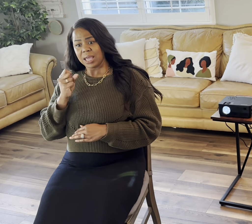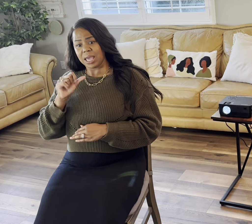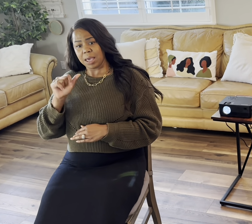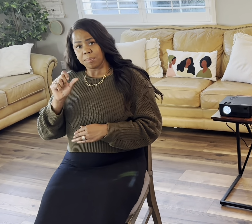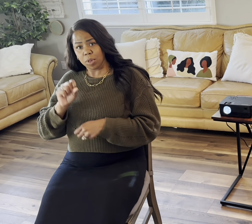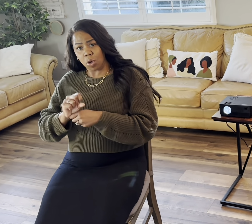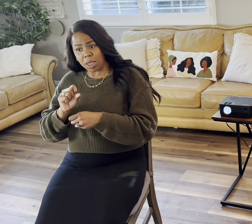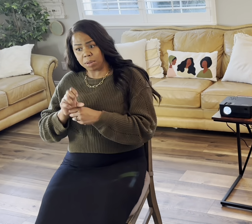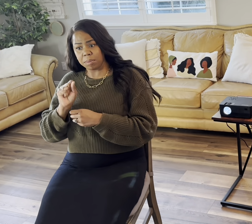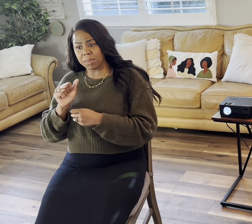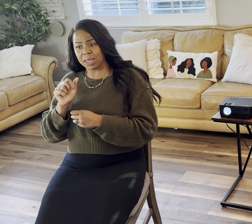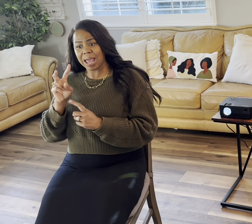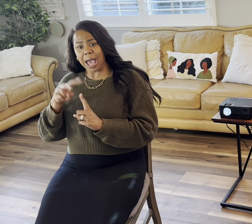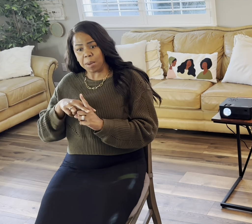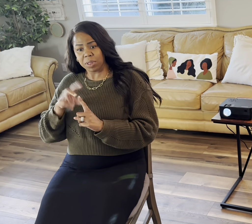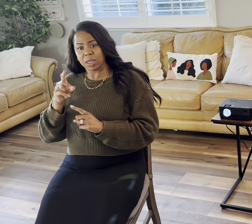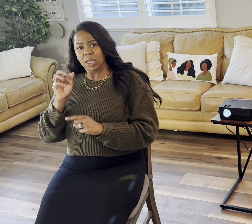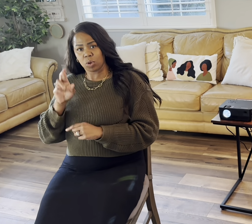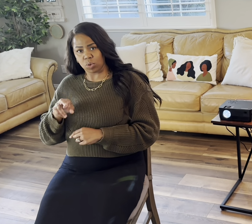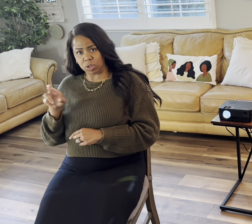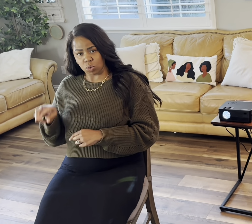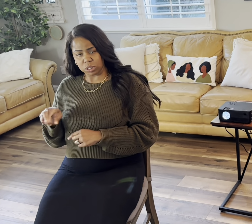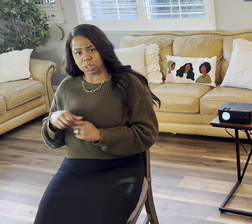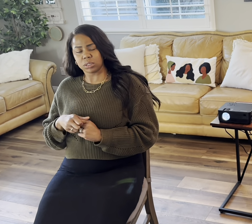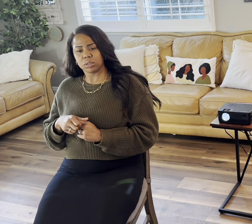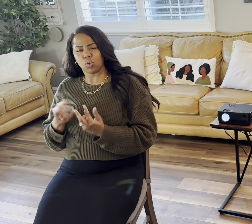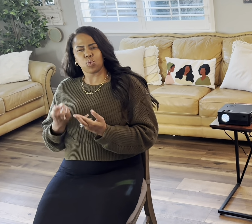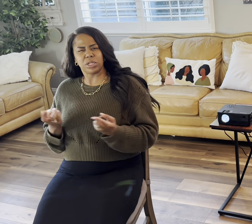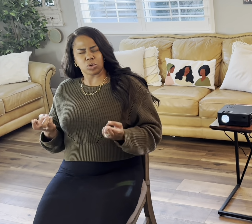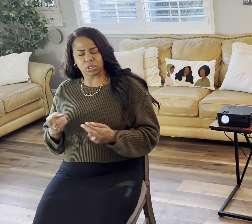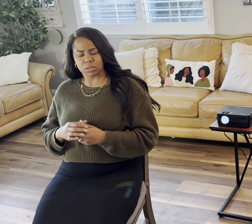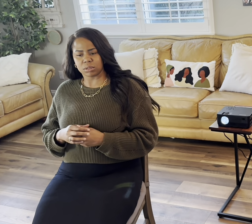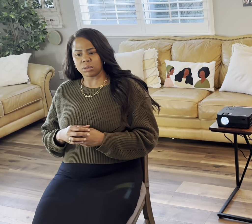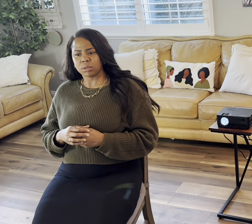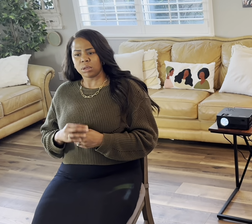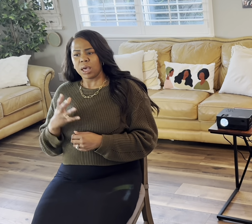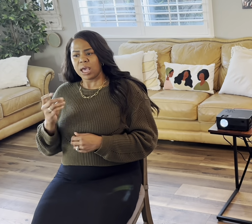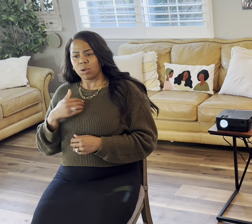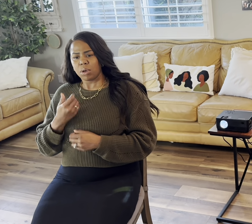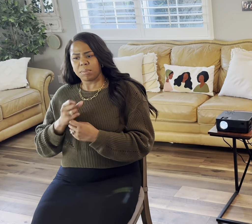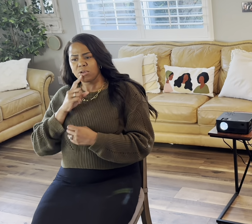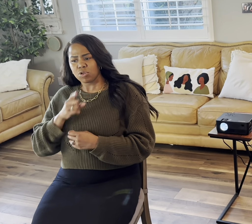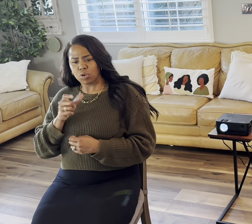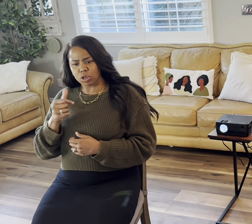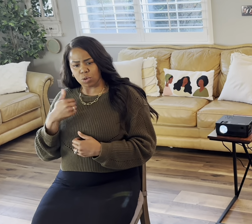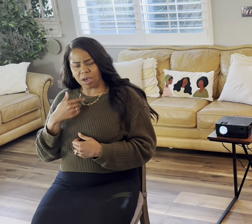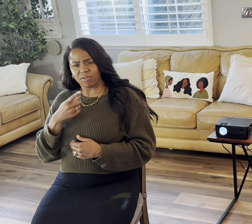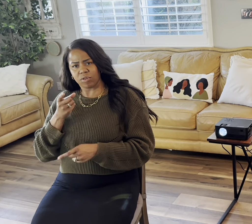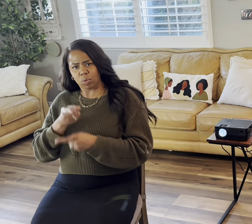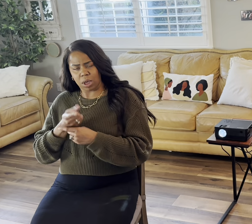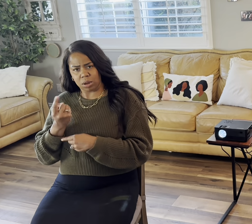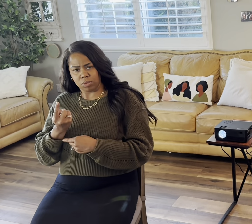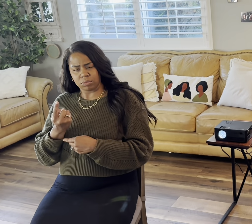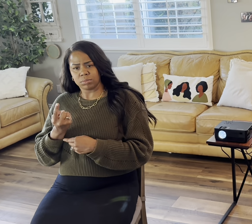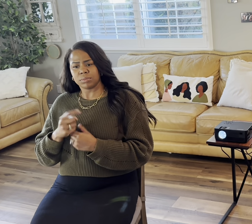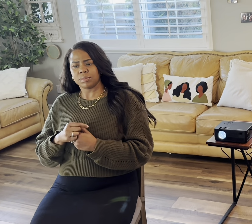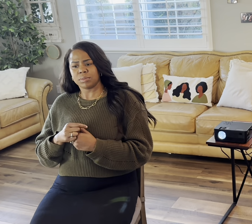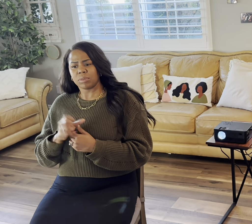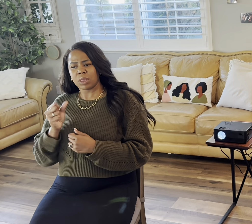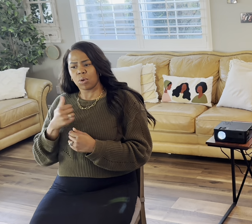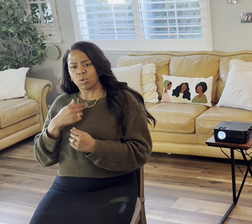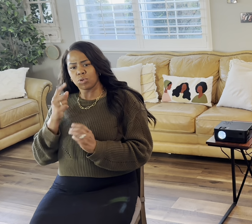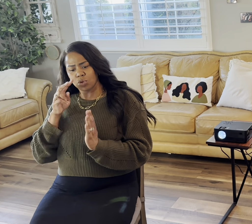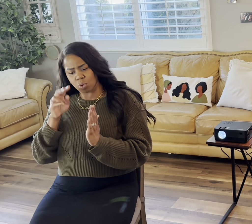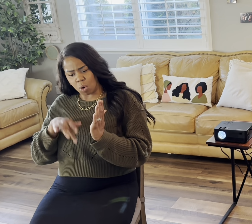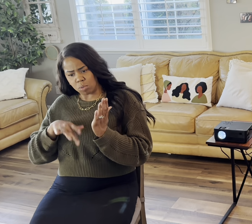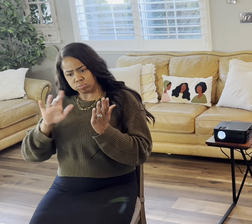This is to make sure that you're on the correct website. Once you're on the website, scroll down to the bottom of the page